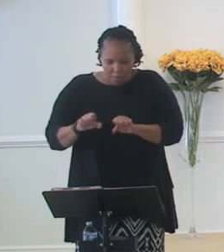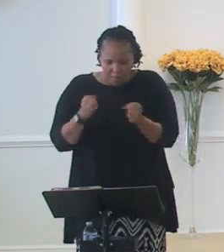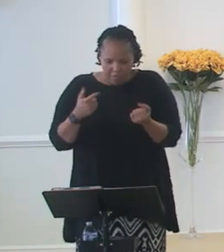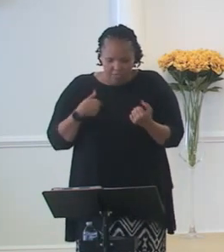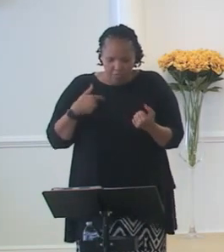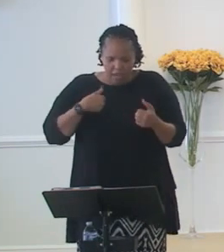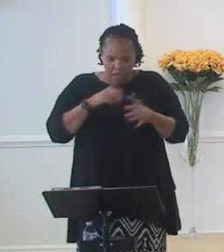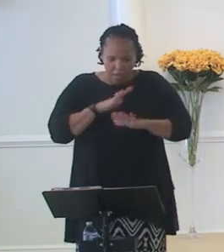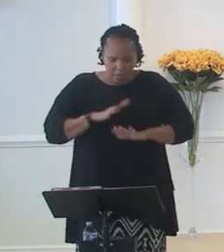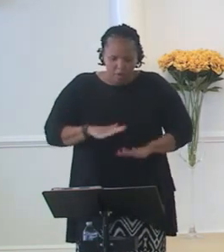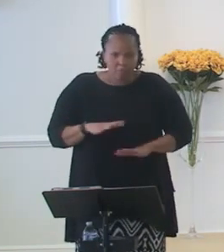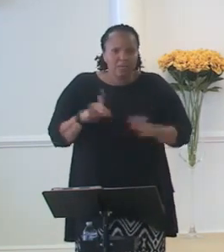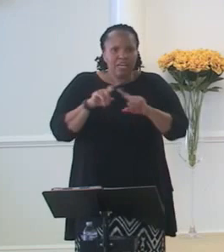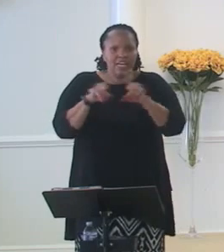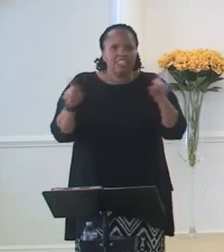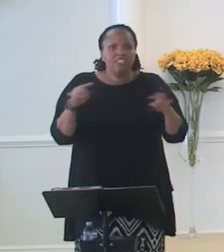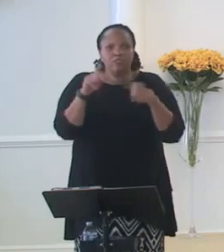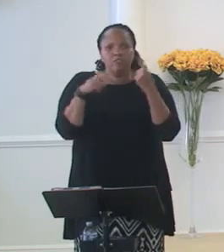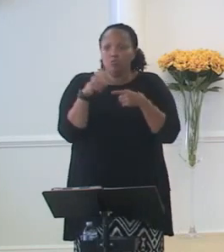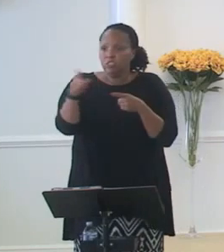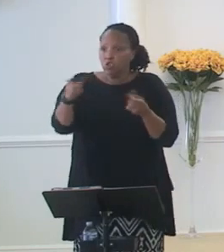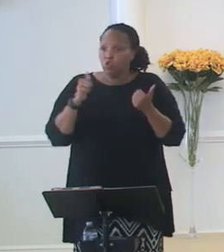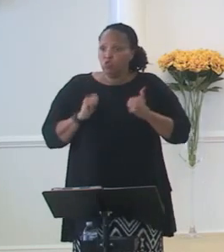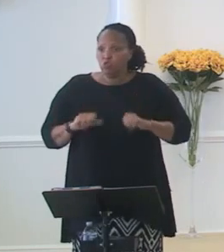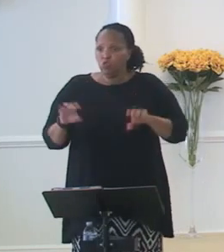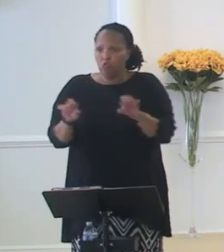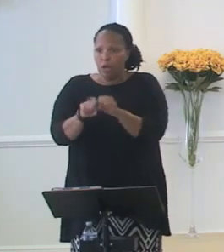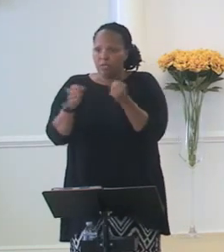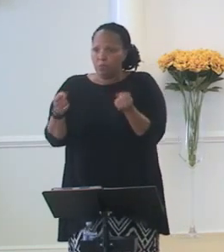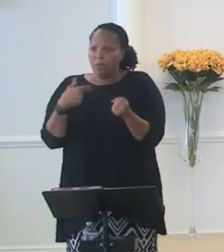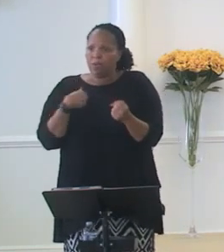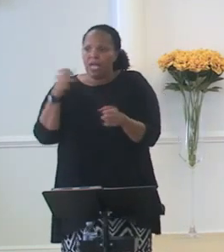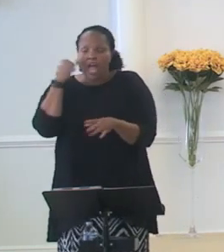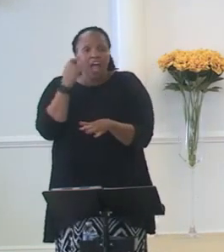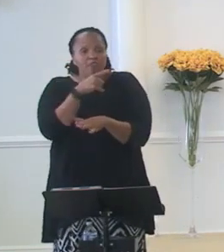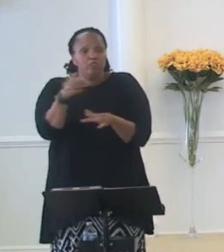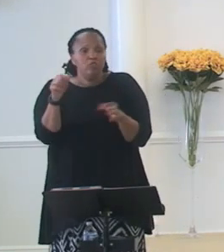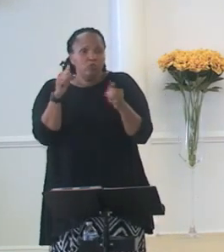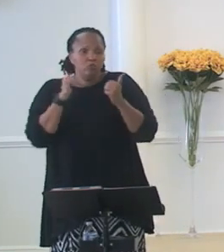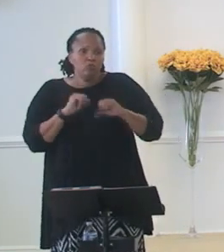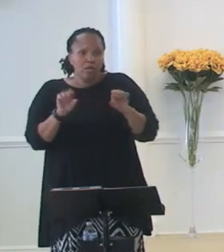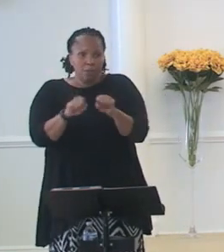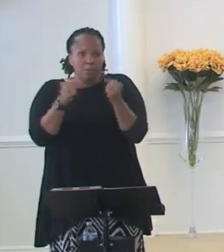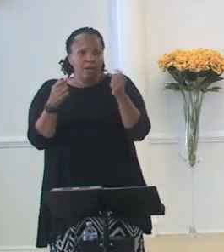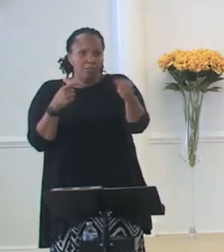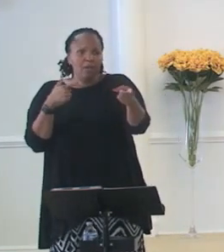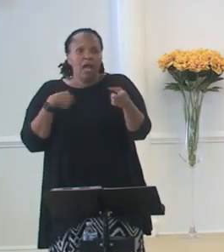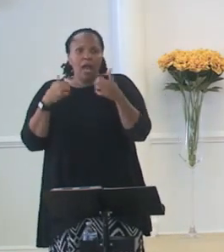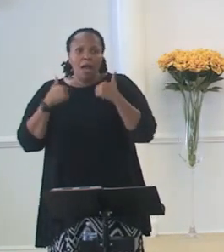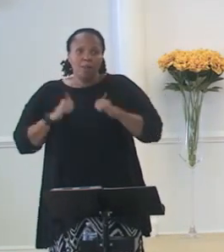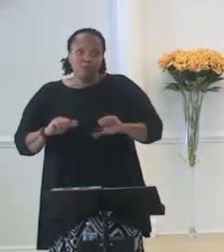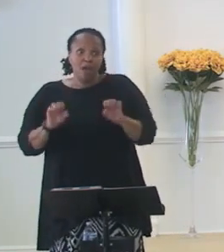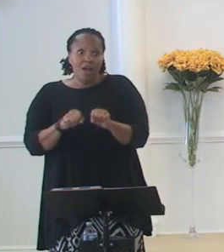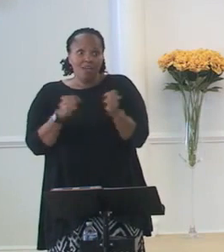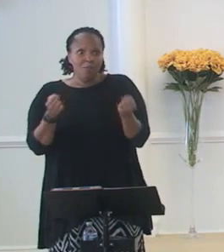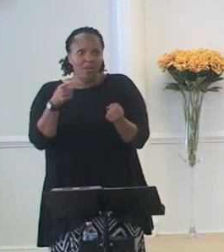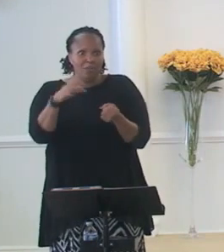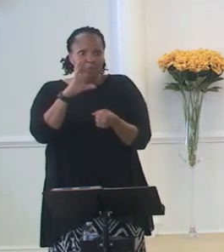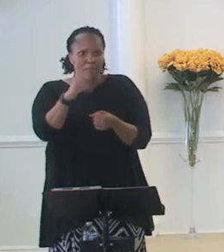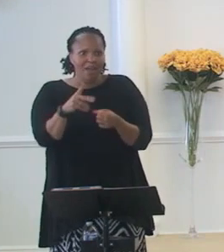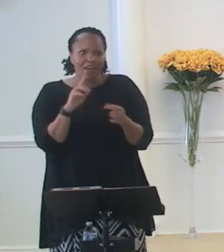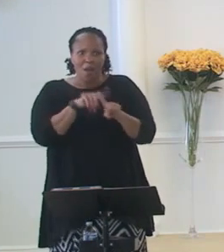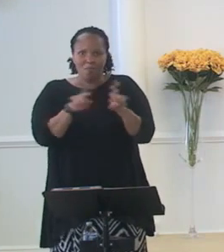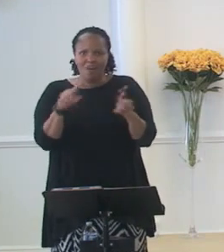Now it's different when you try to break me. Because if you try to break me, I'm going to try to break you back. But